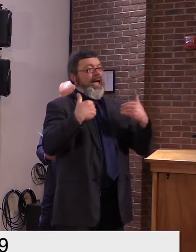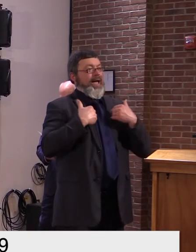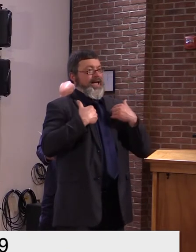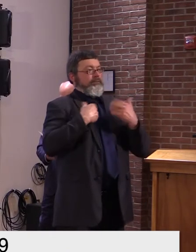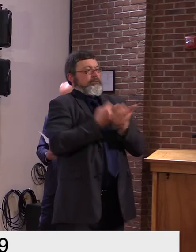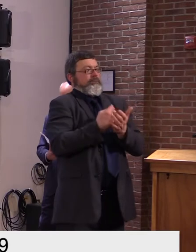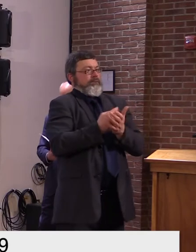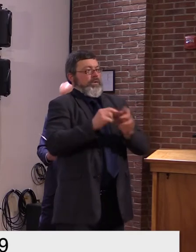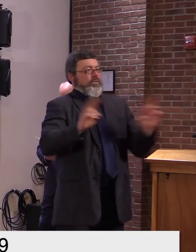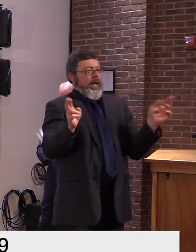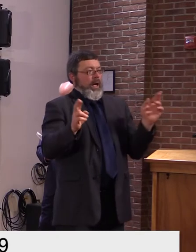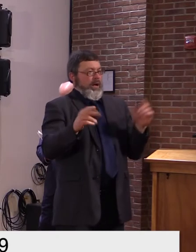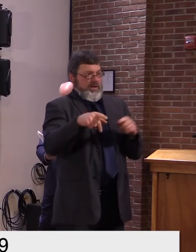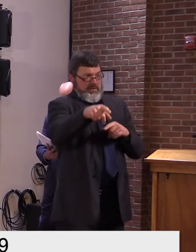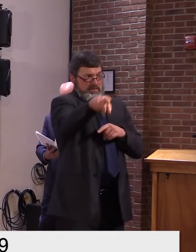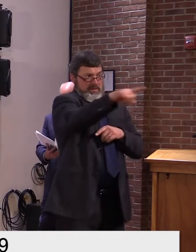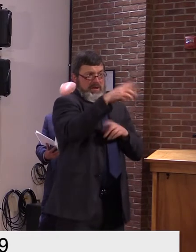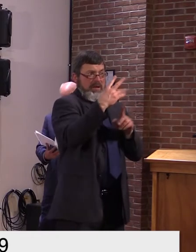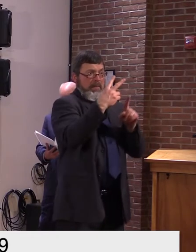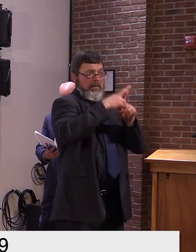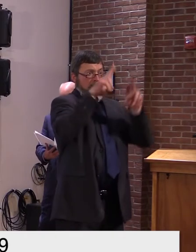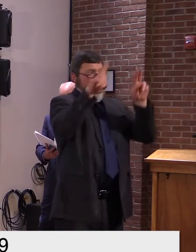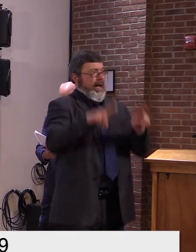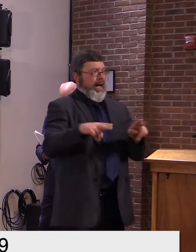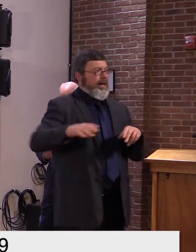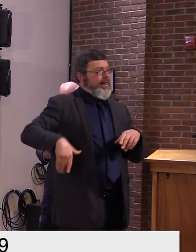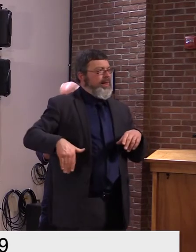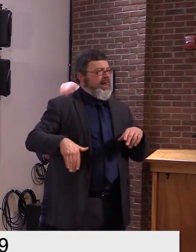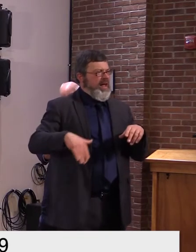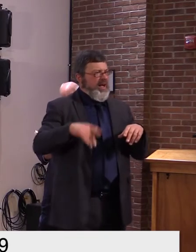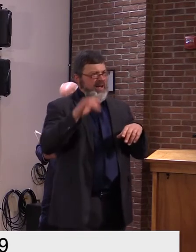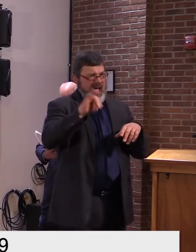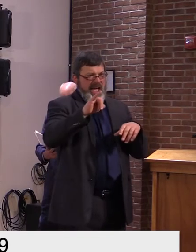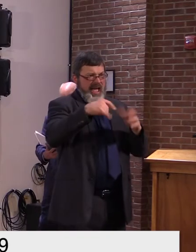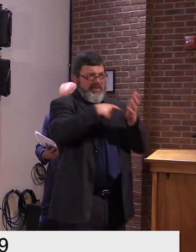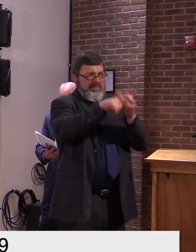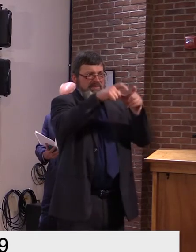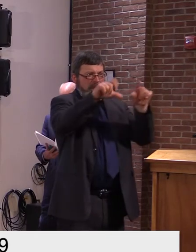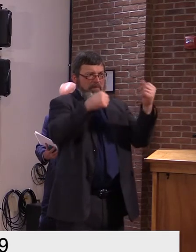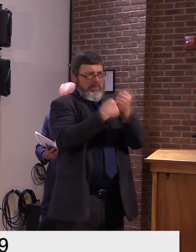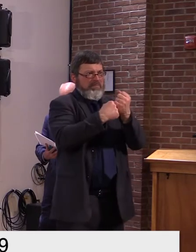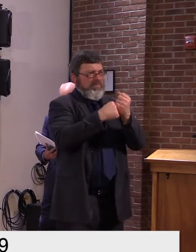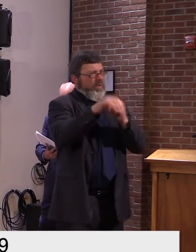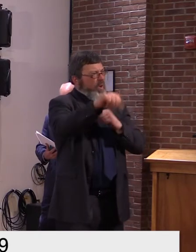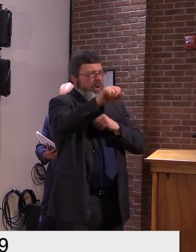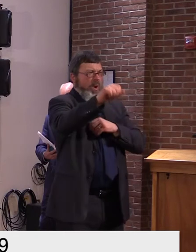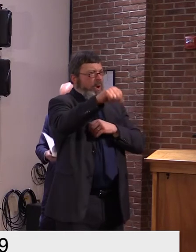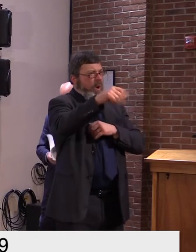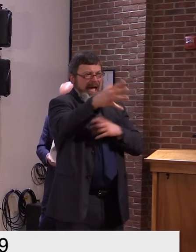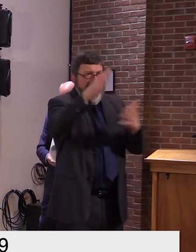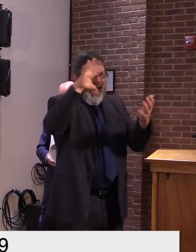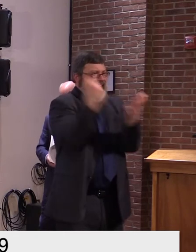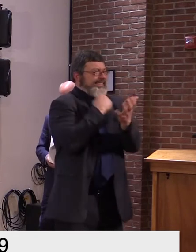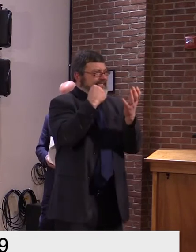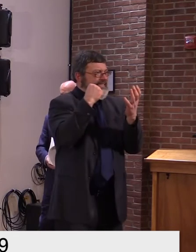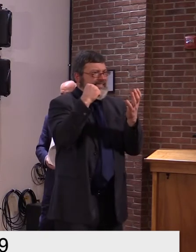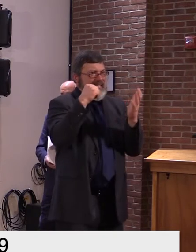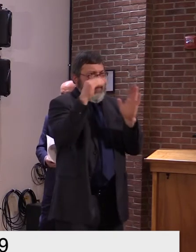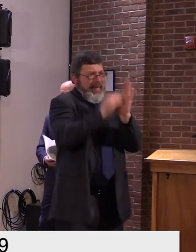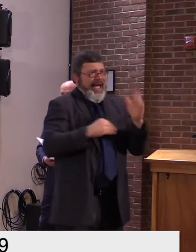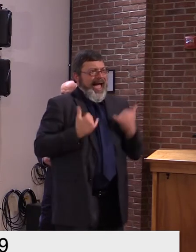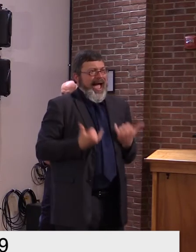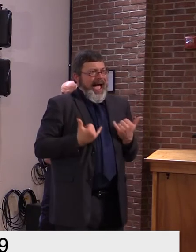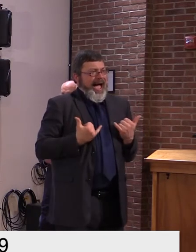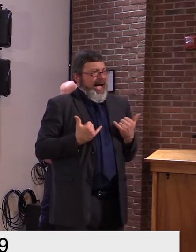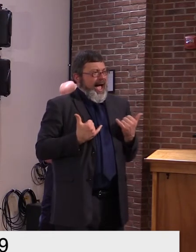application before, had not received a PPP previous to this, that you could actually make out an application